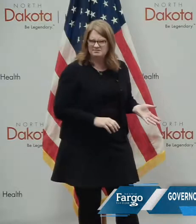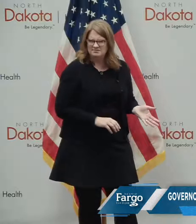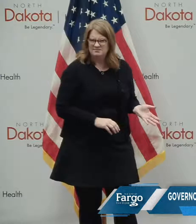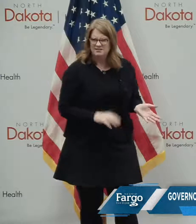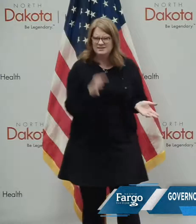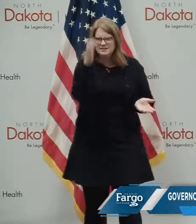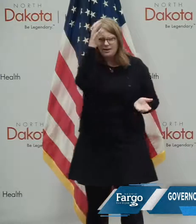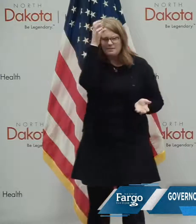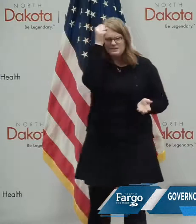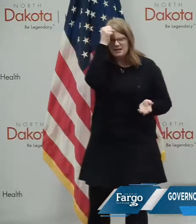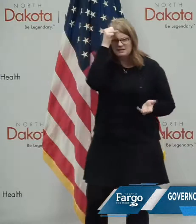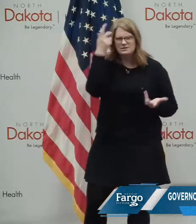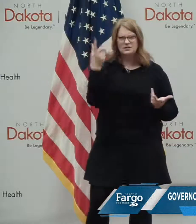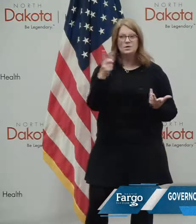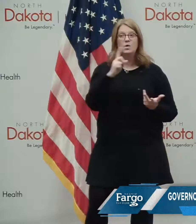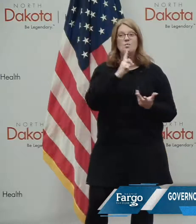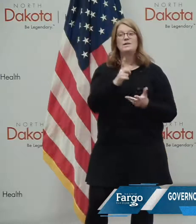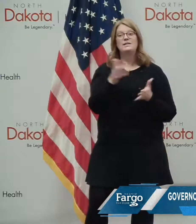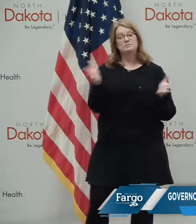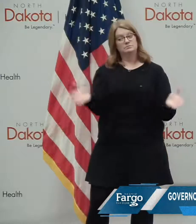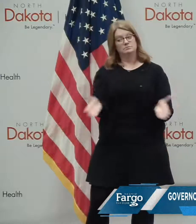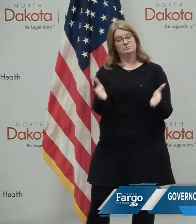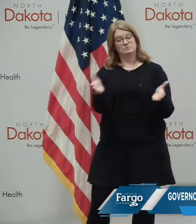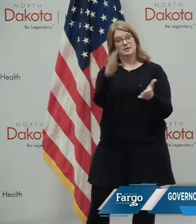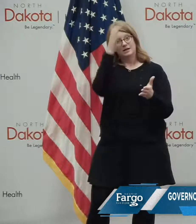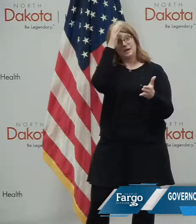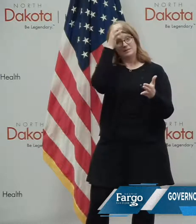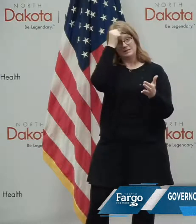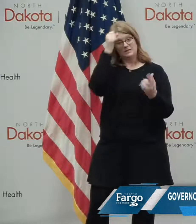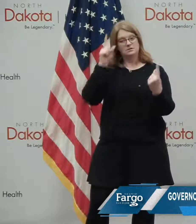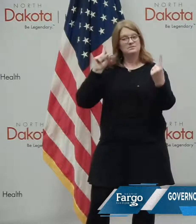trying to bring that common sense forward, that keep our distance